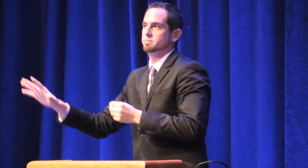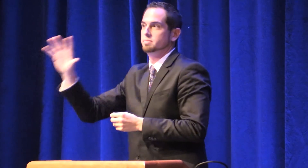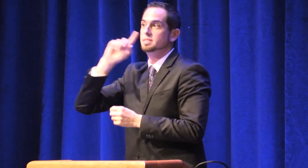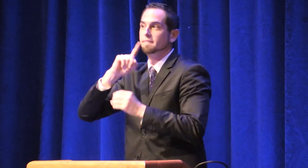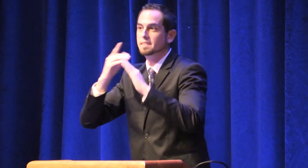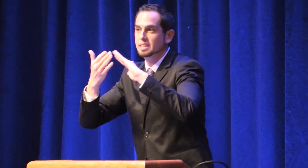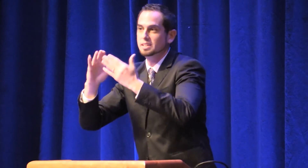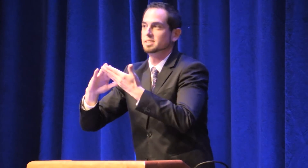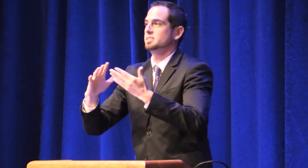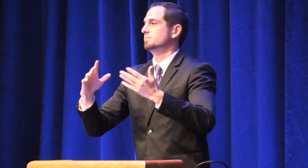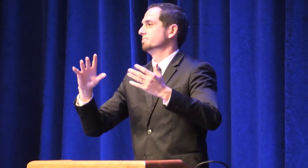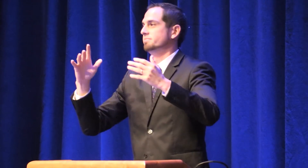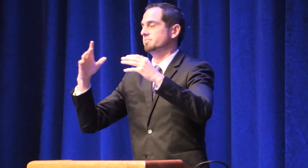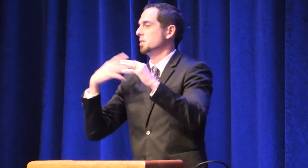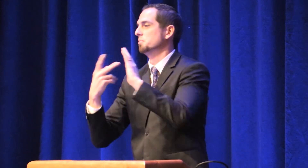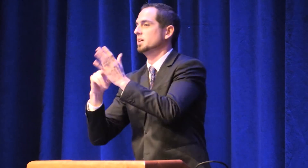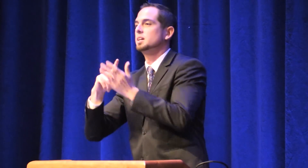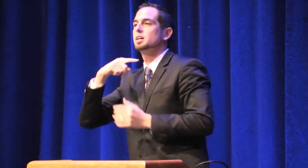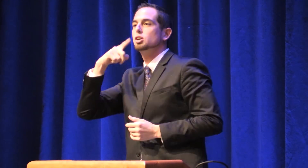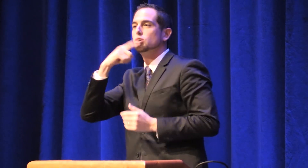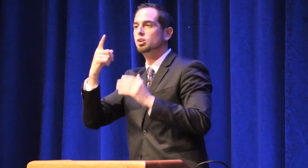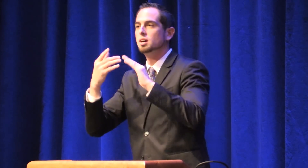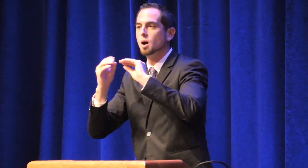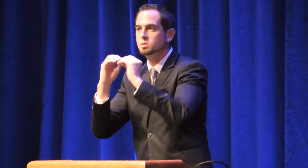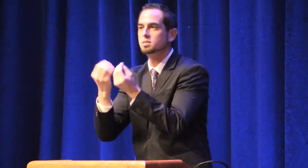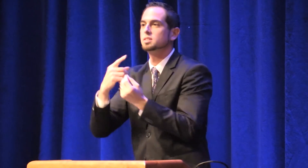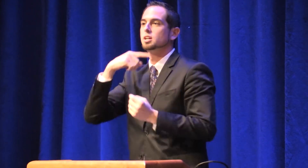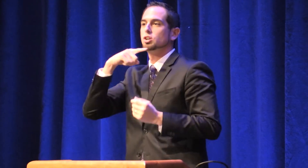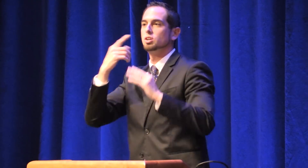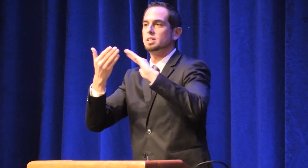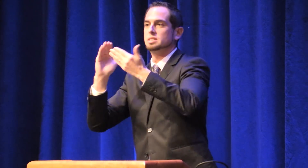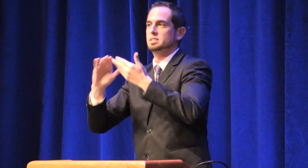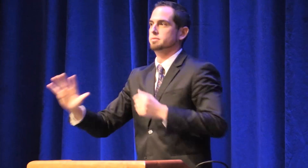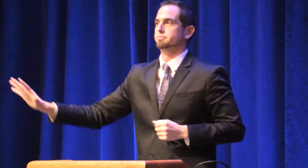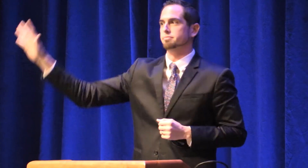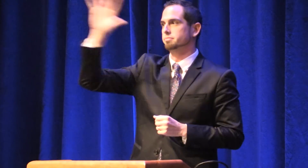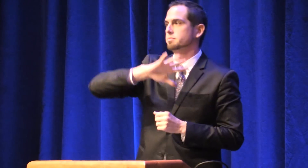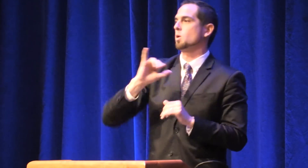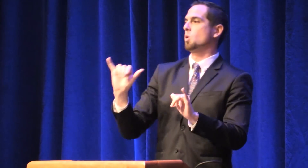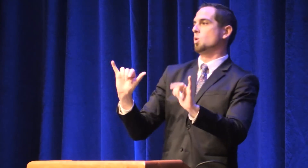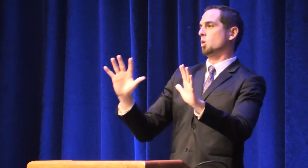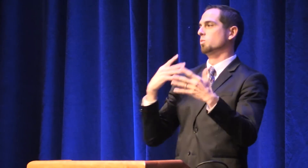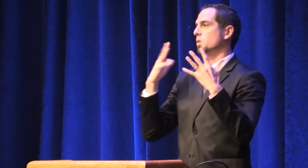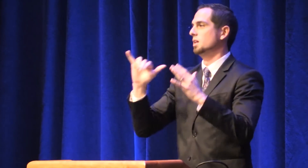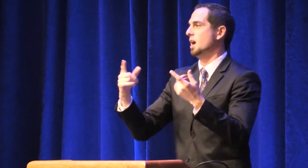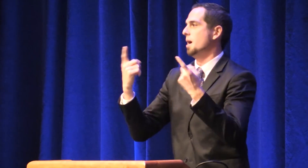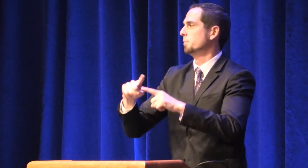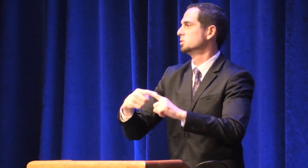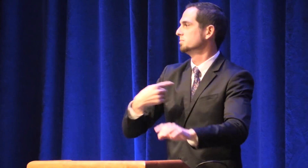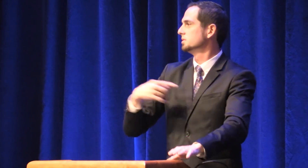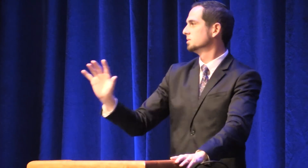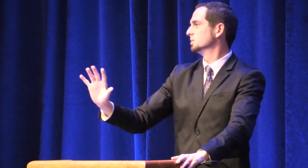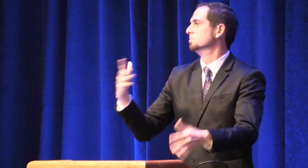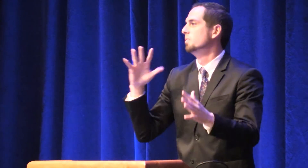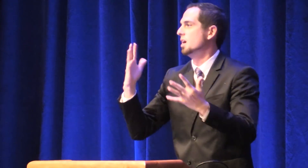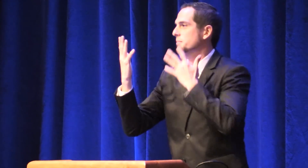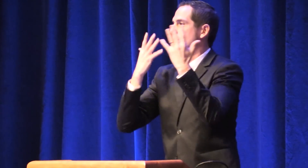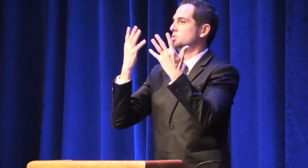their constituents. So through deaf organizations, the deaf community, and the outreach that has been made, we have some